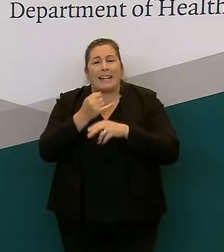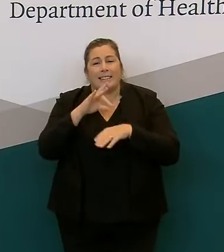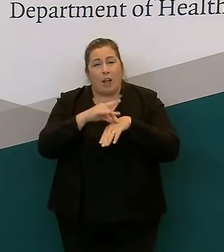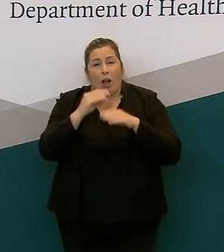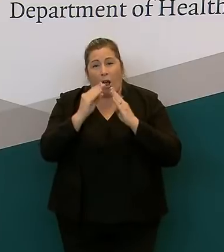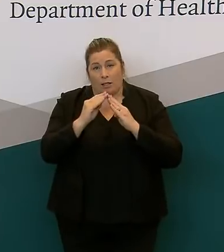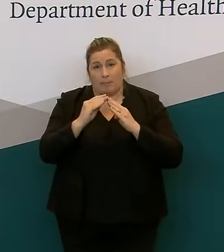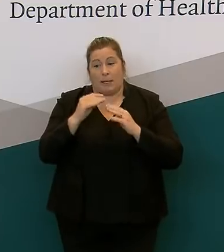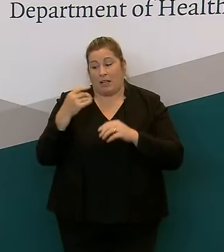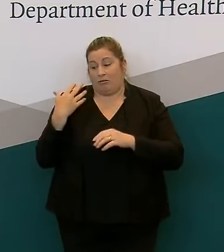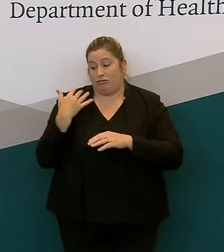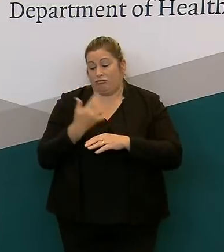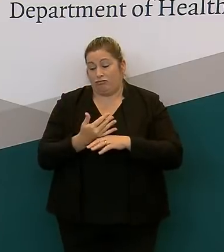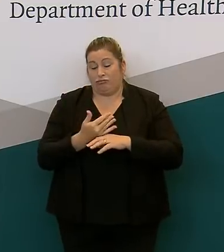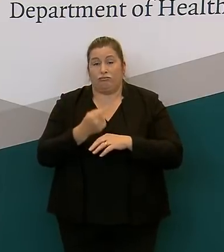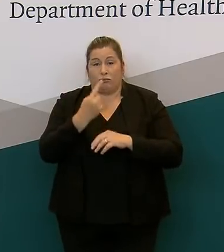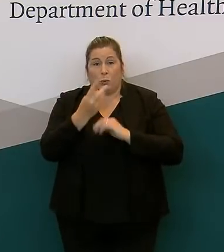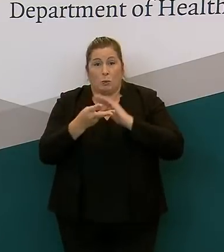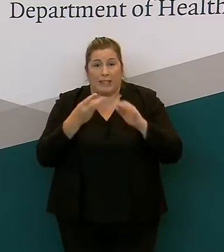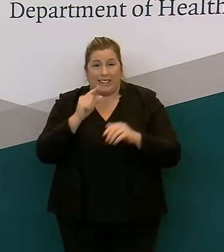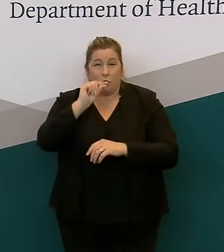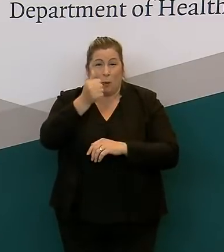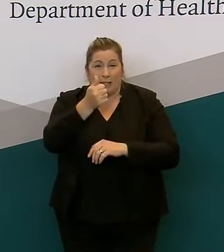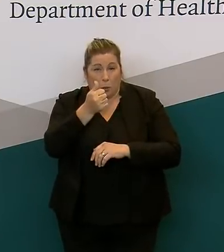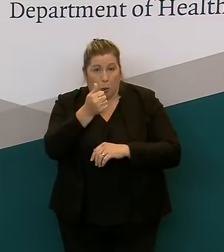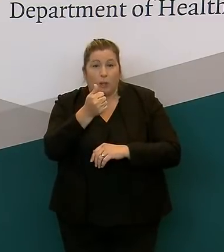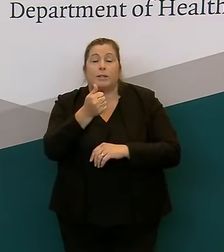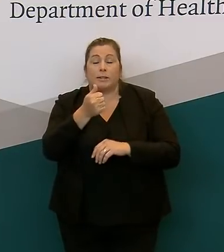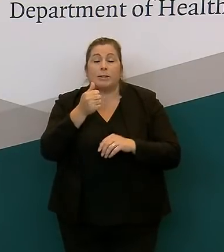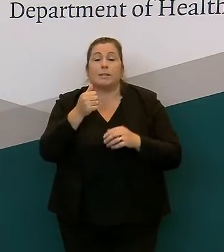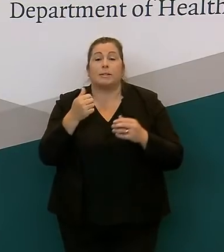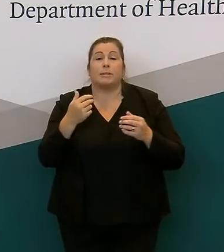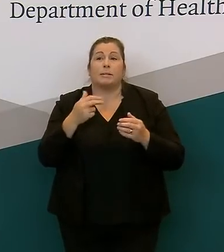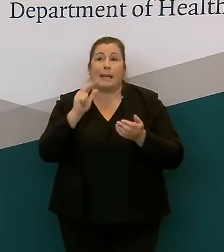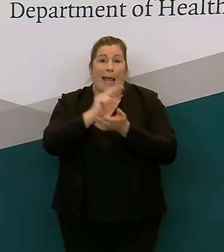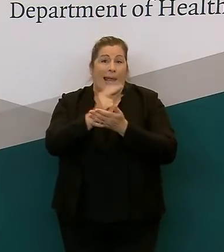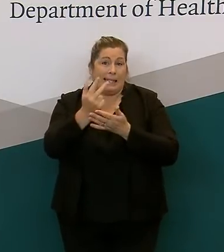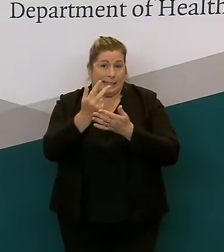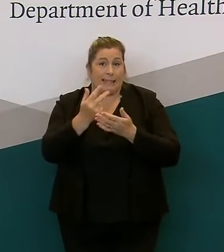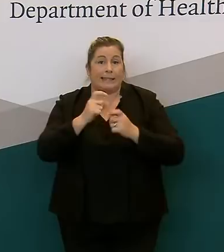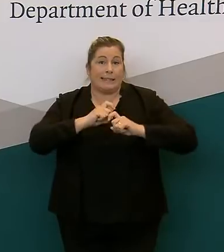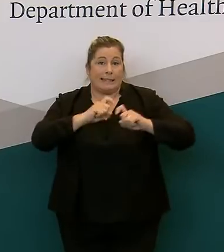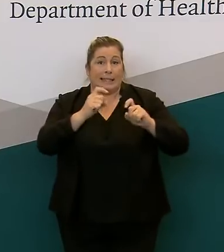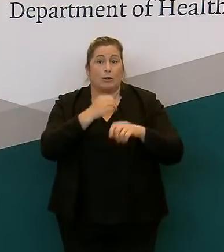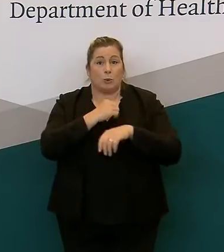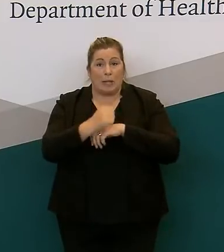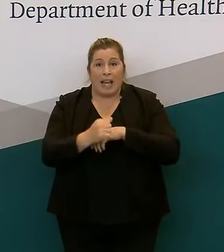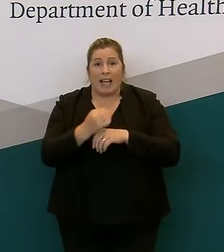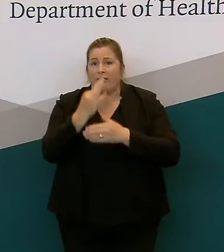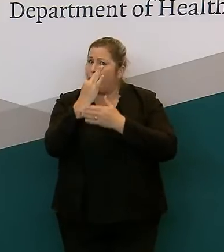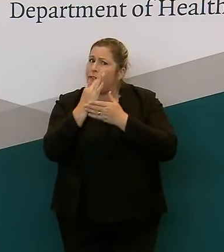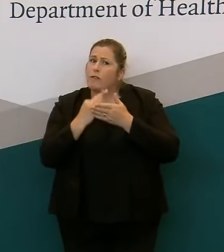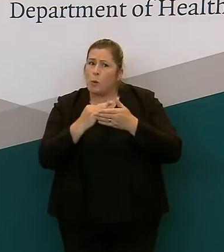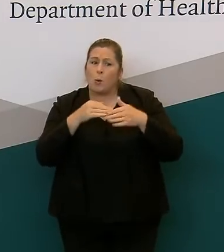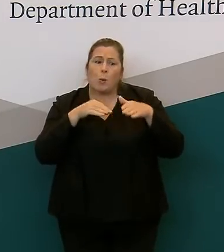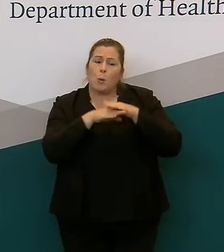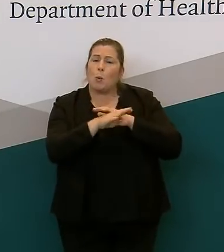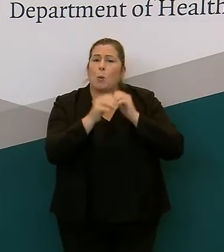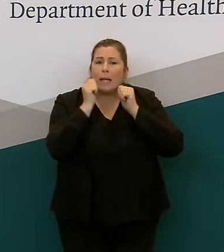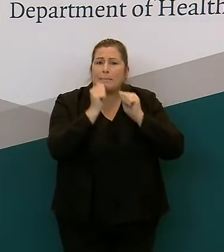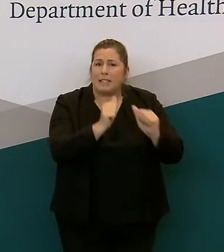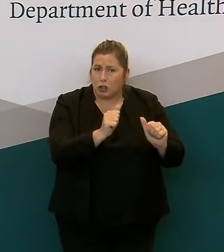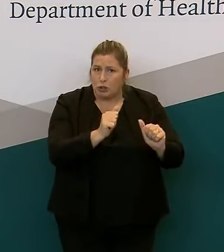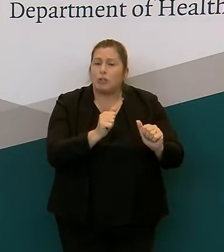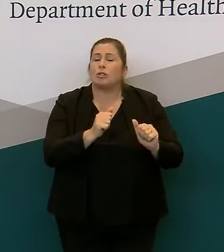the last week has been 21, 18 today, very few admissions. That's down from